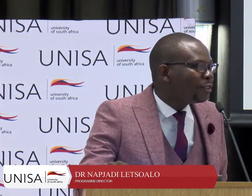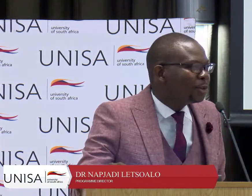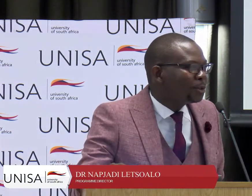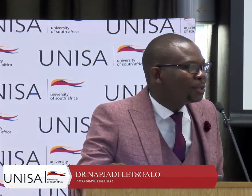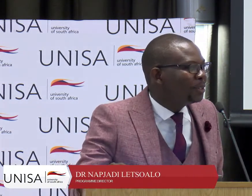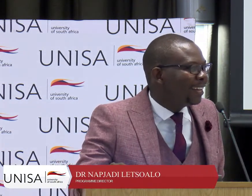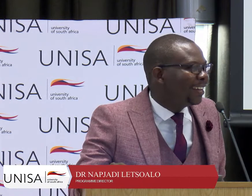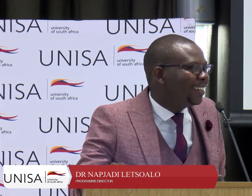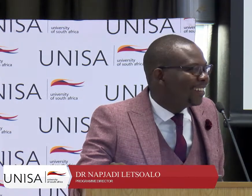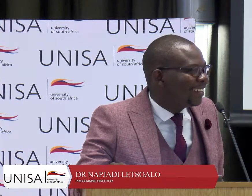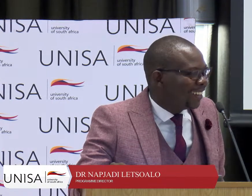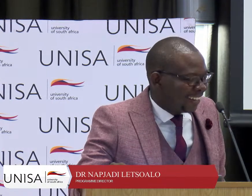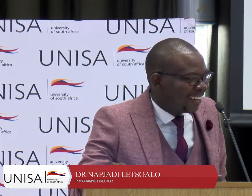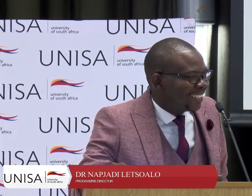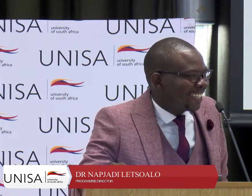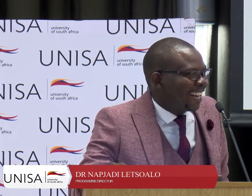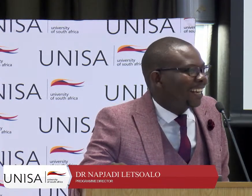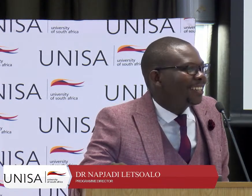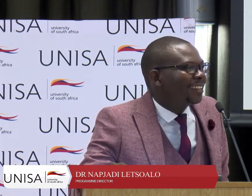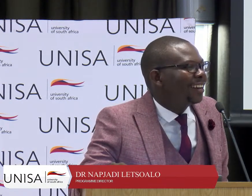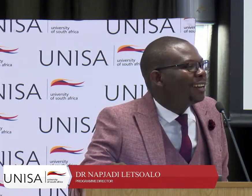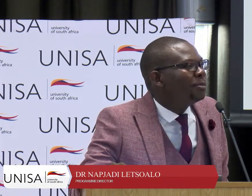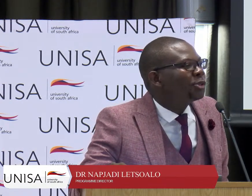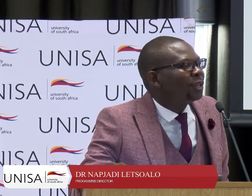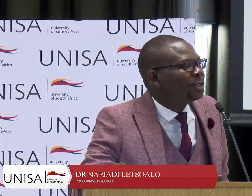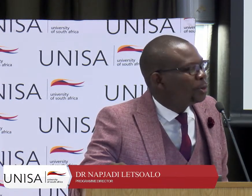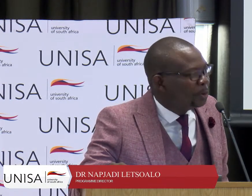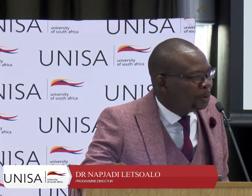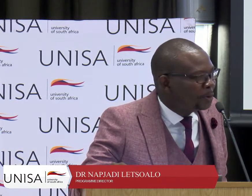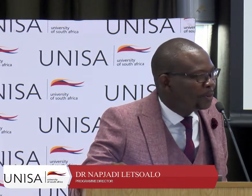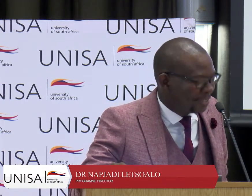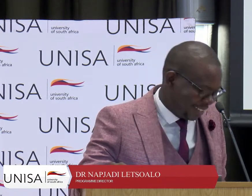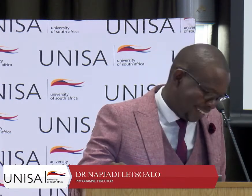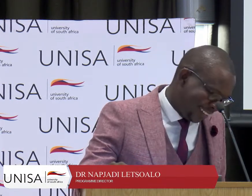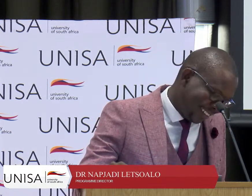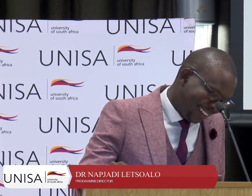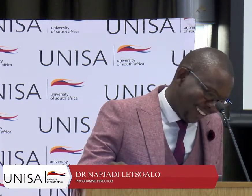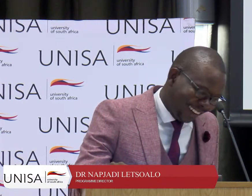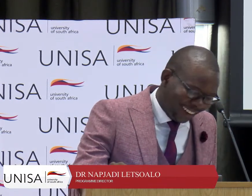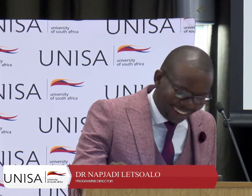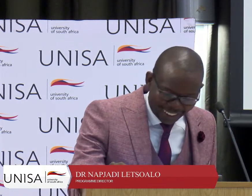Kiema before you today, Jenga Lemizwe too.